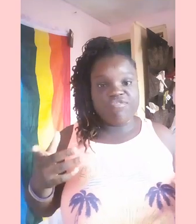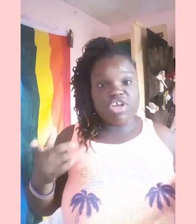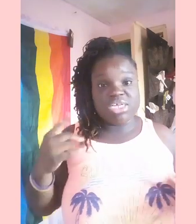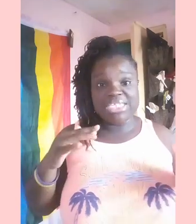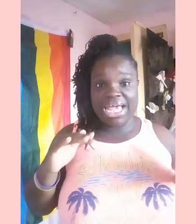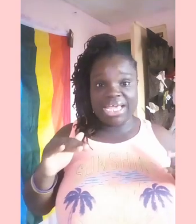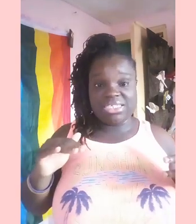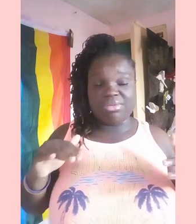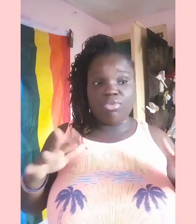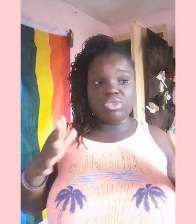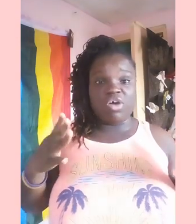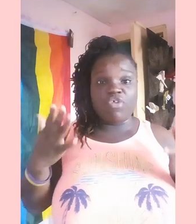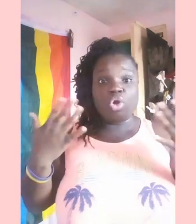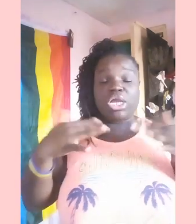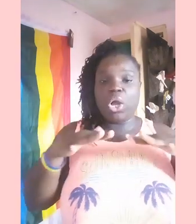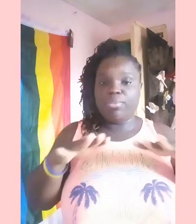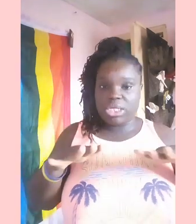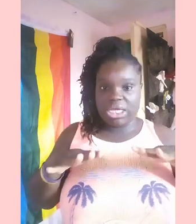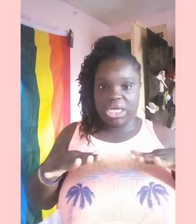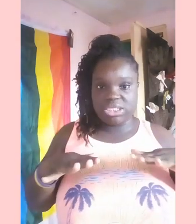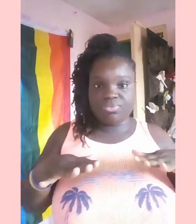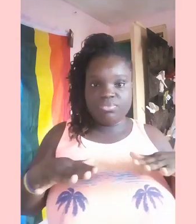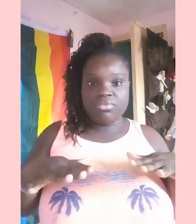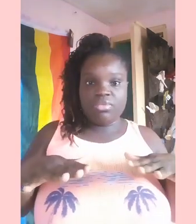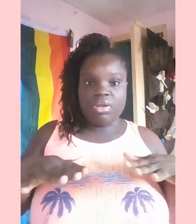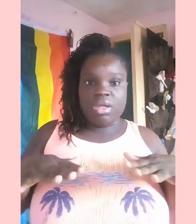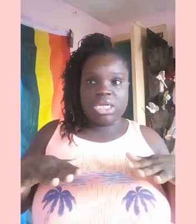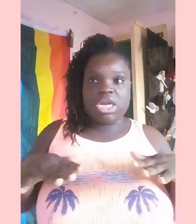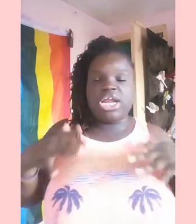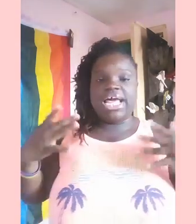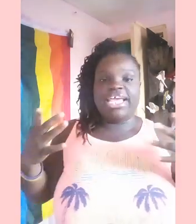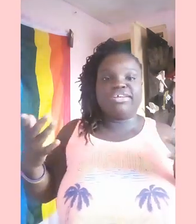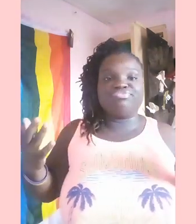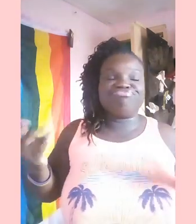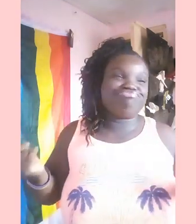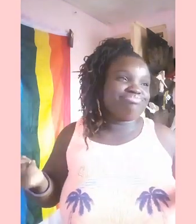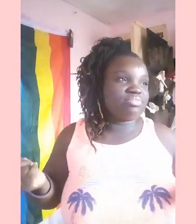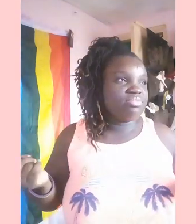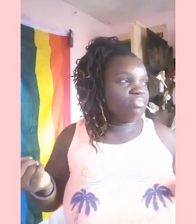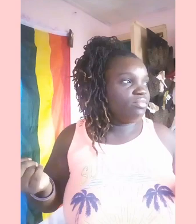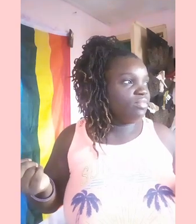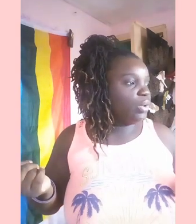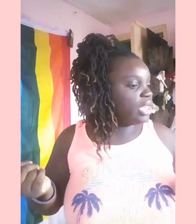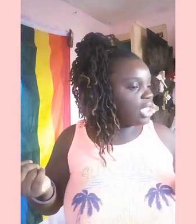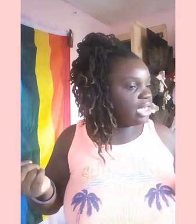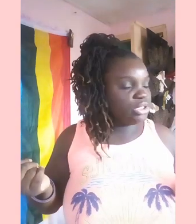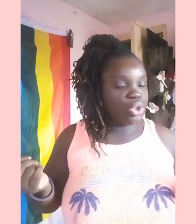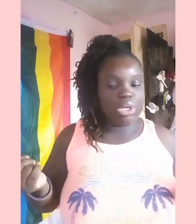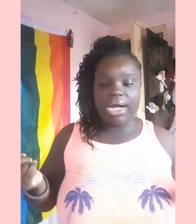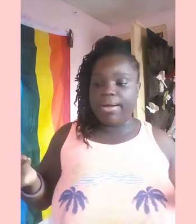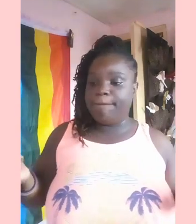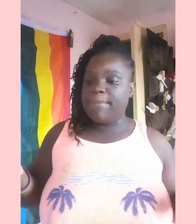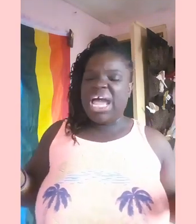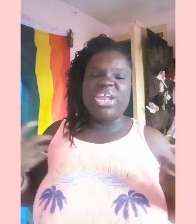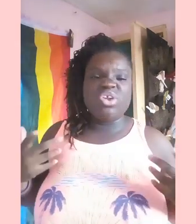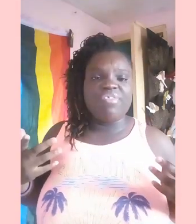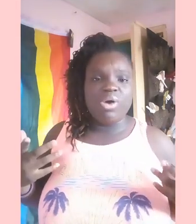their signs, most of how they communicate, they're like, what do I call it now? I don't know if I want to